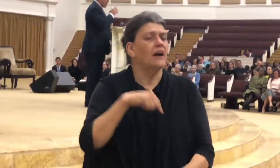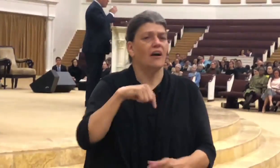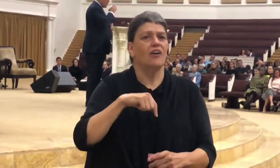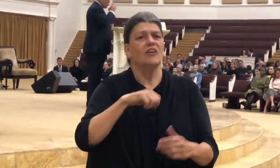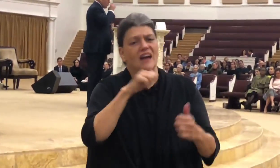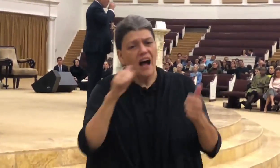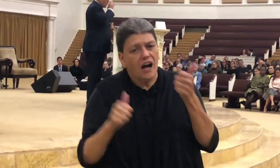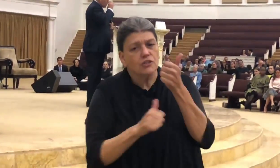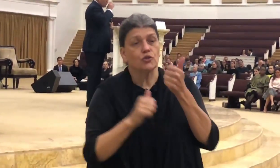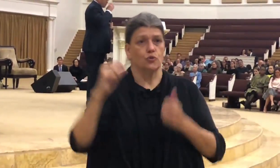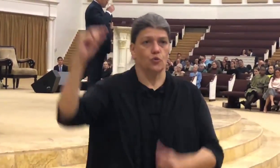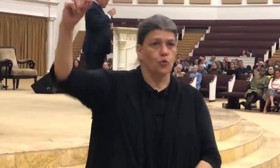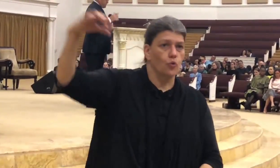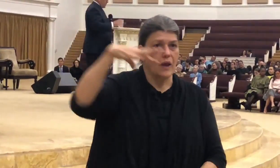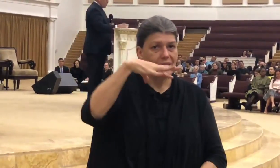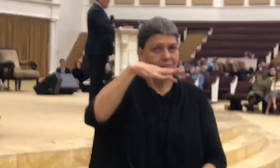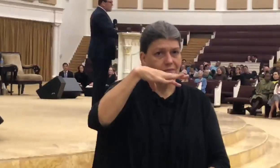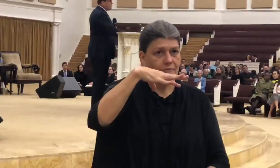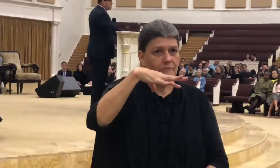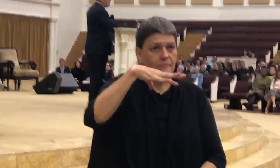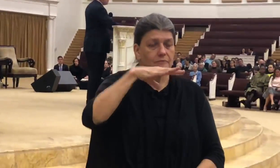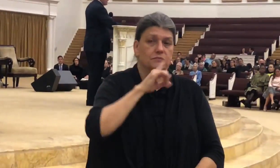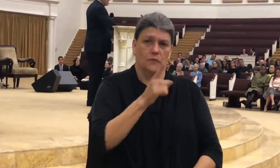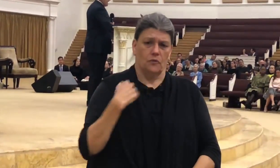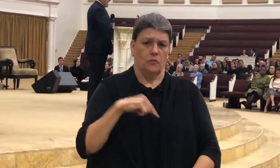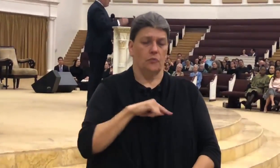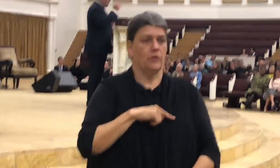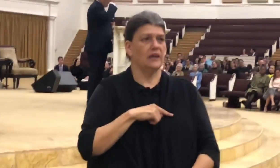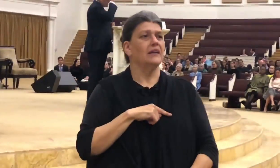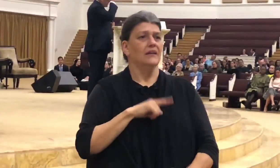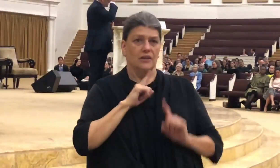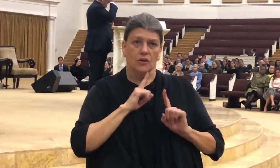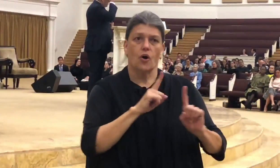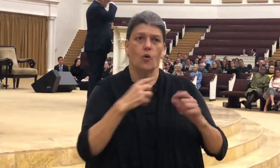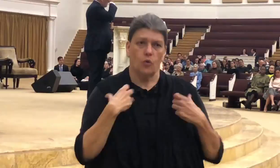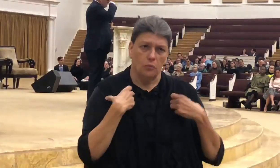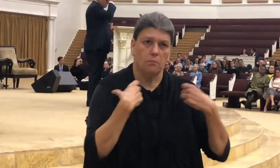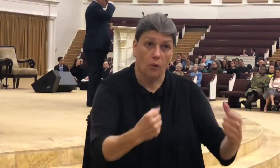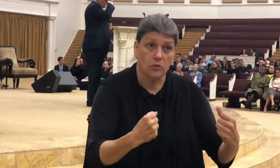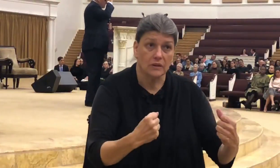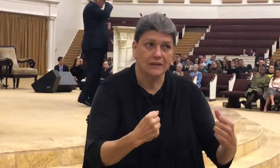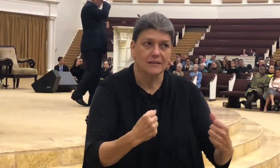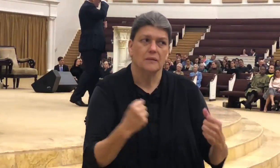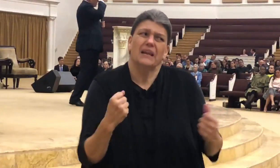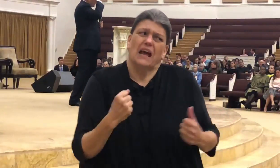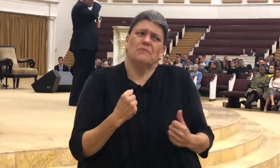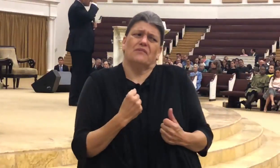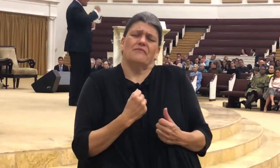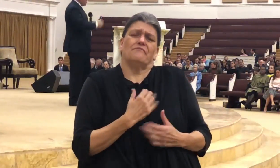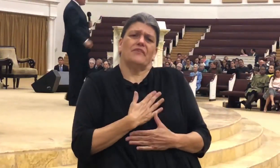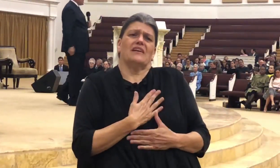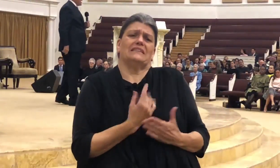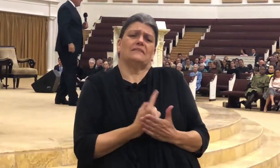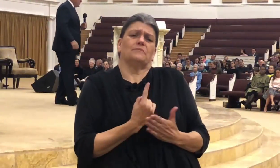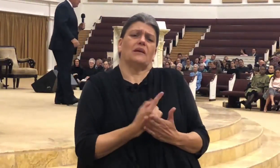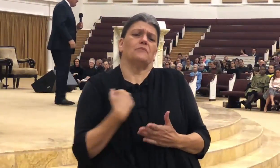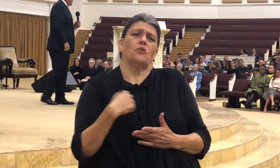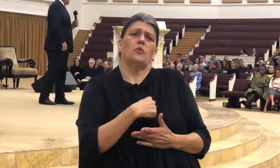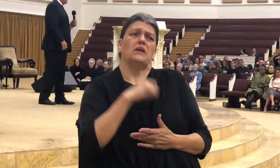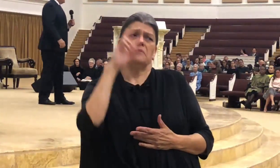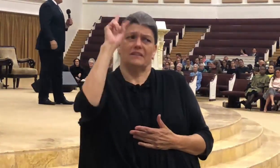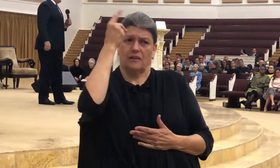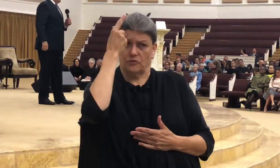under grace, and so we come boldly. But I'm afraid sometimes that we misunderstand